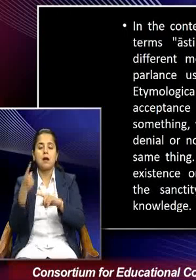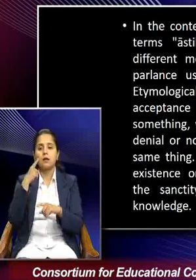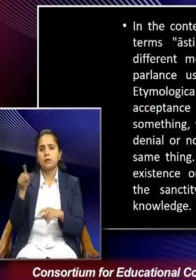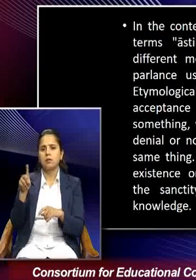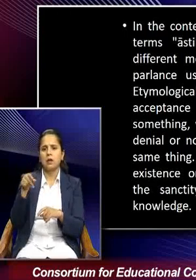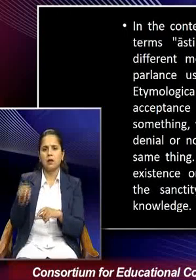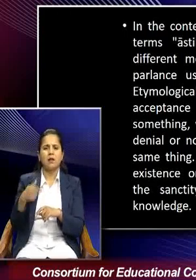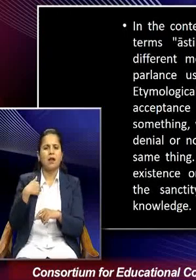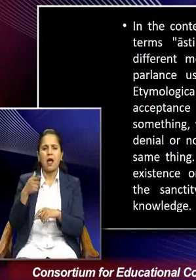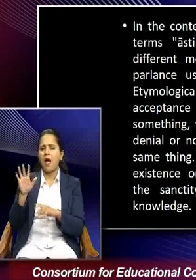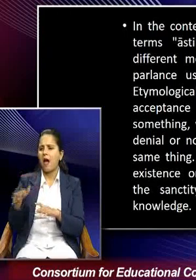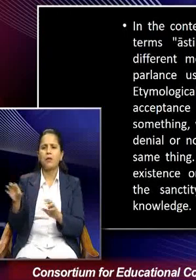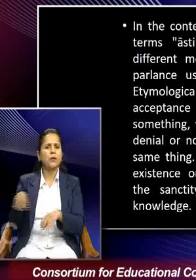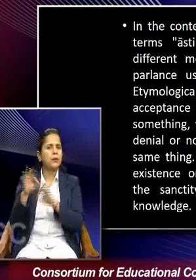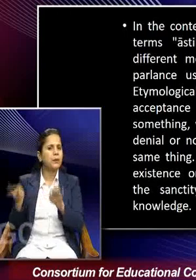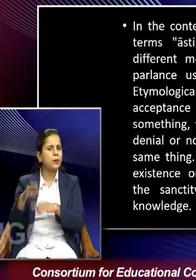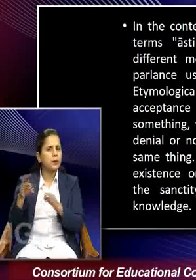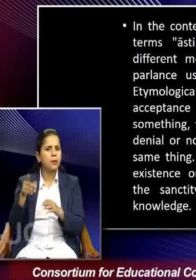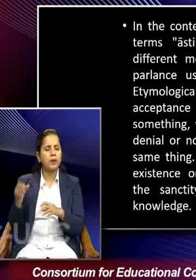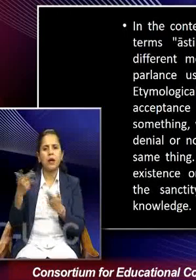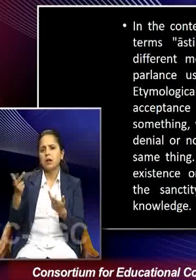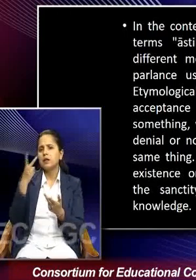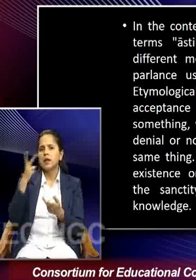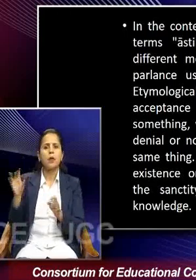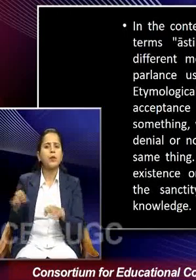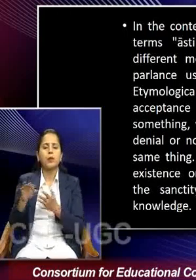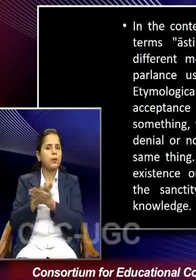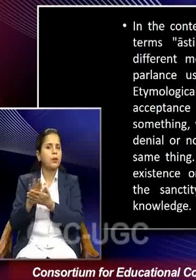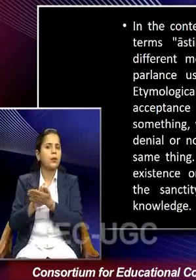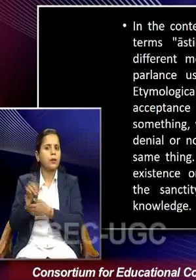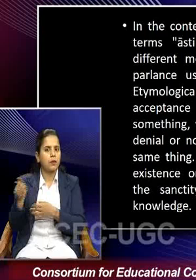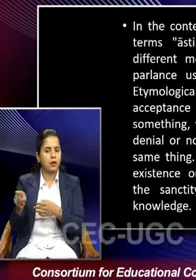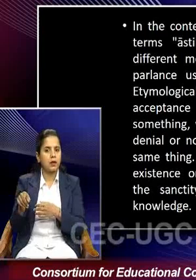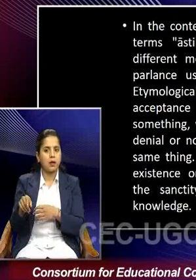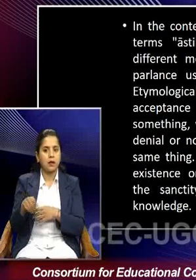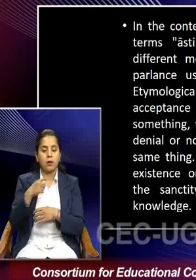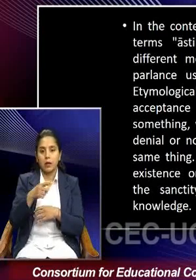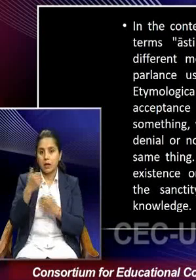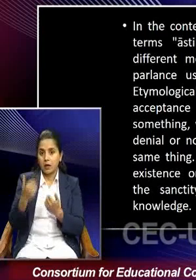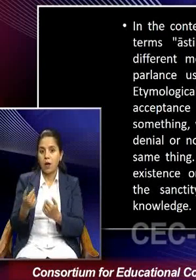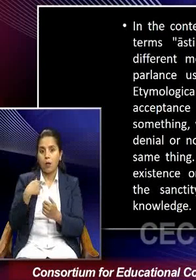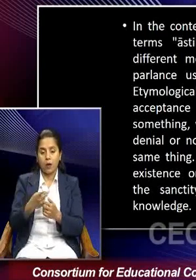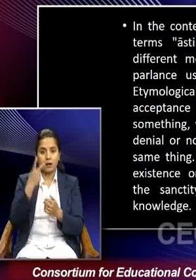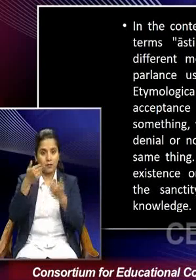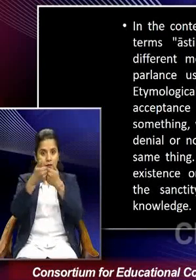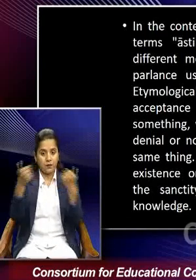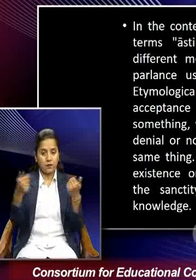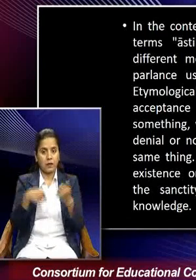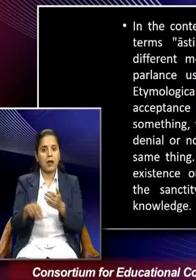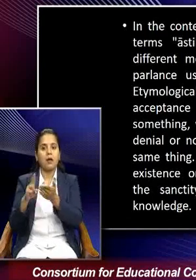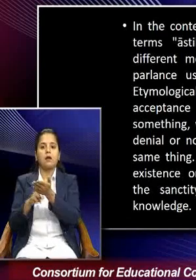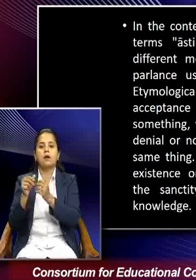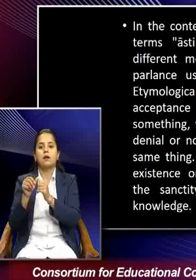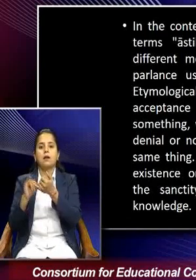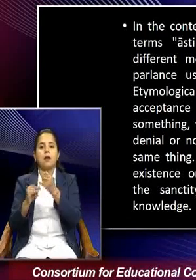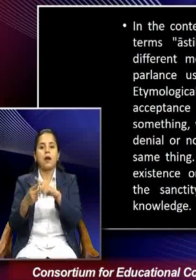the denial or non-existence. So, na asti. So, if you divide again this term Nastik, it would